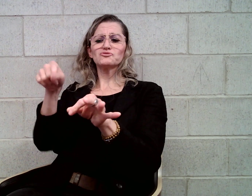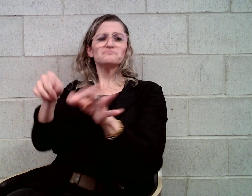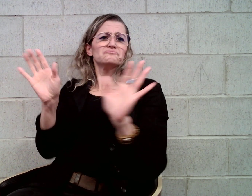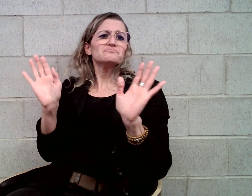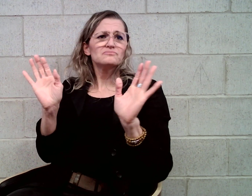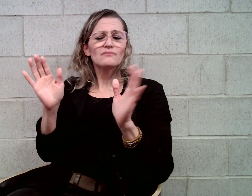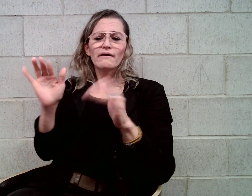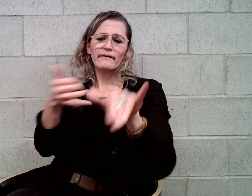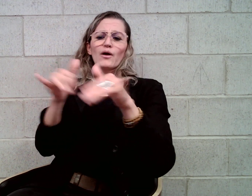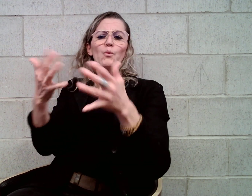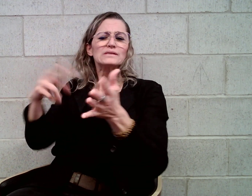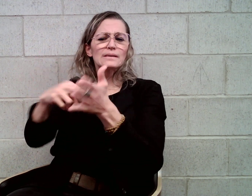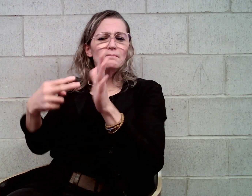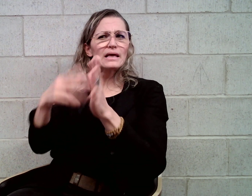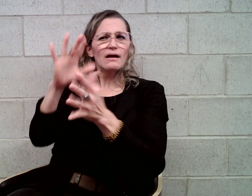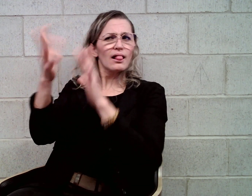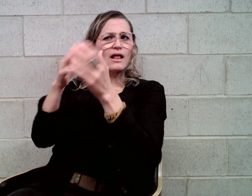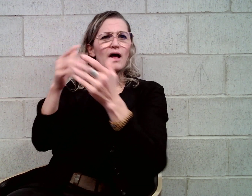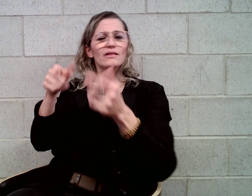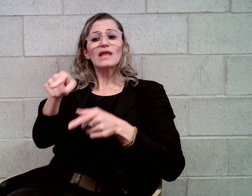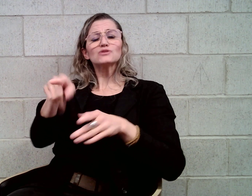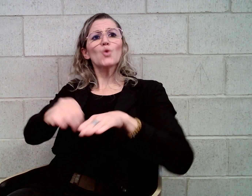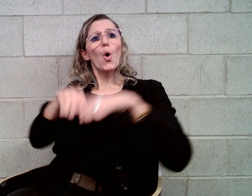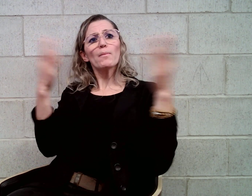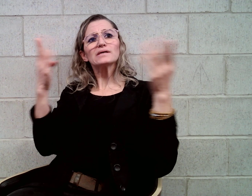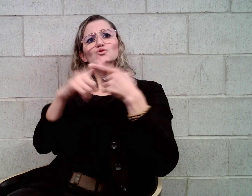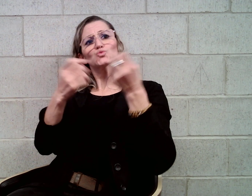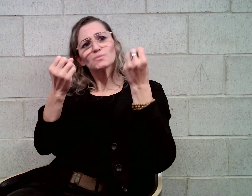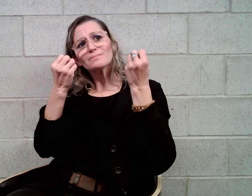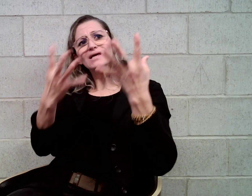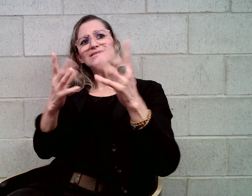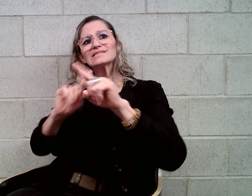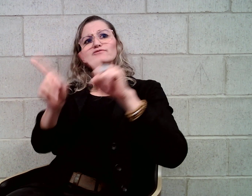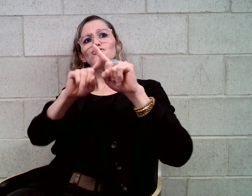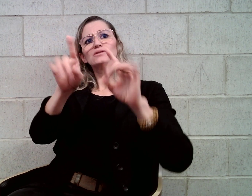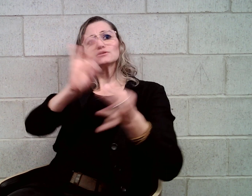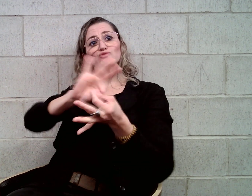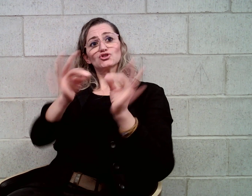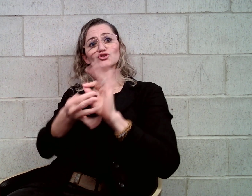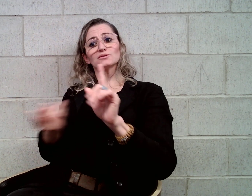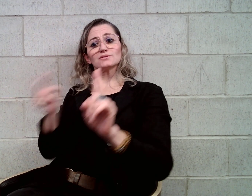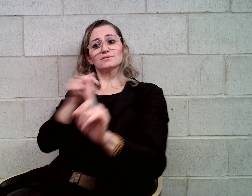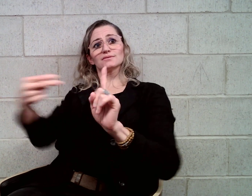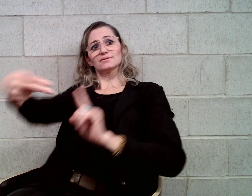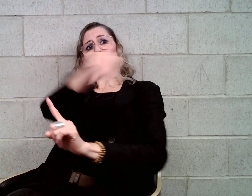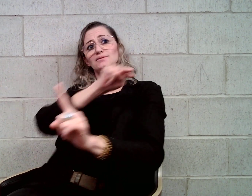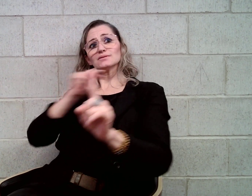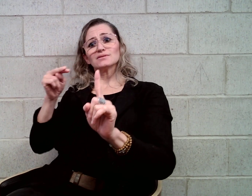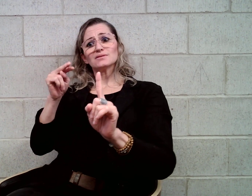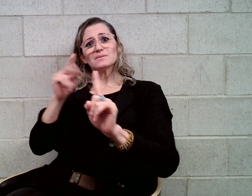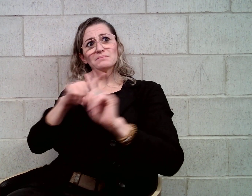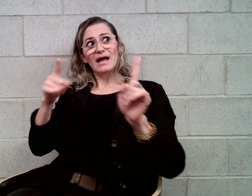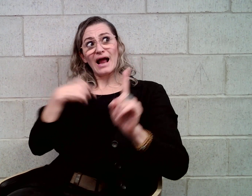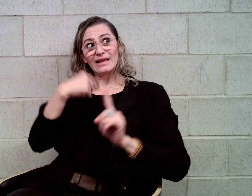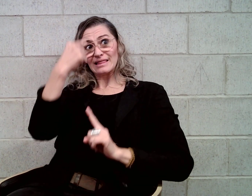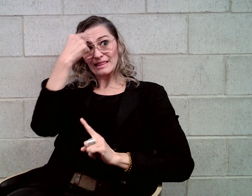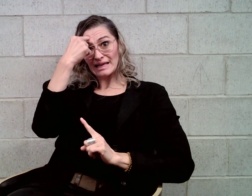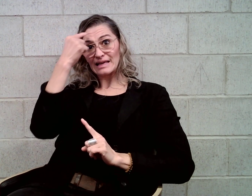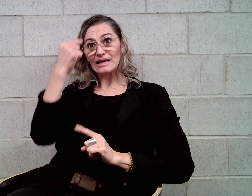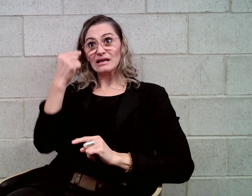And of course, Shakespeare is playing with language, and you got metaphor, and it's open to many different interpretations, and we can bring those